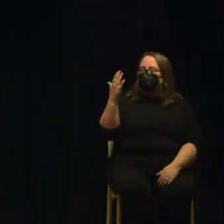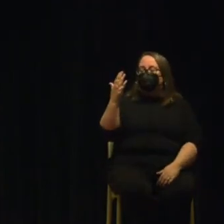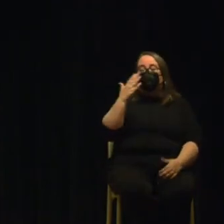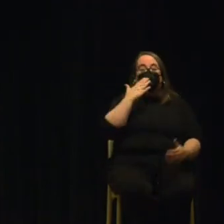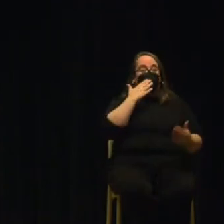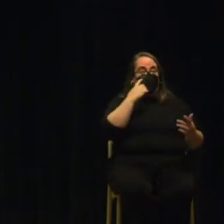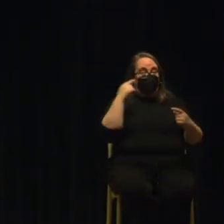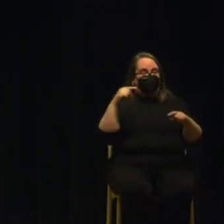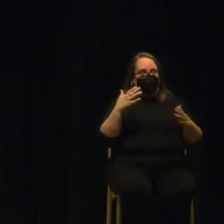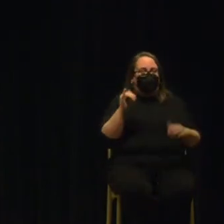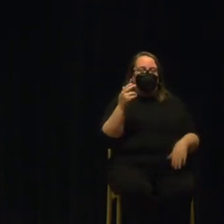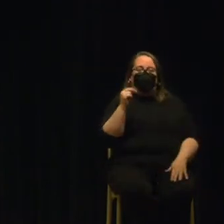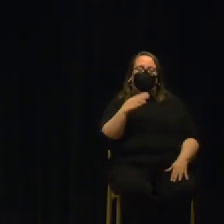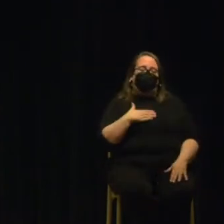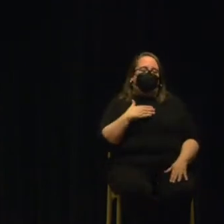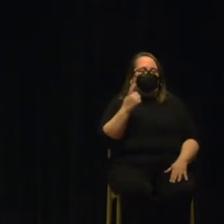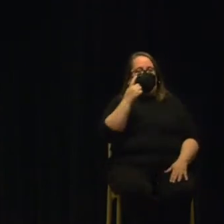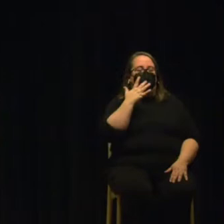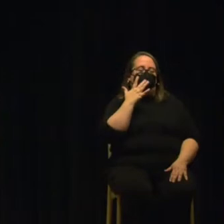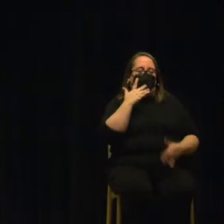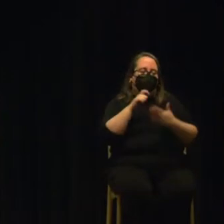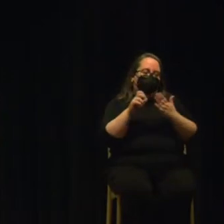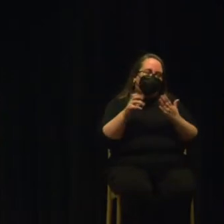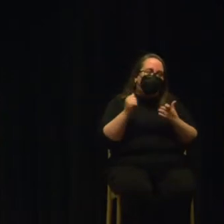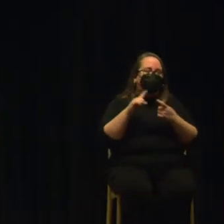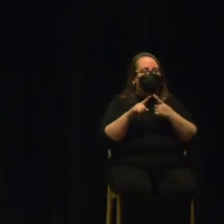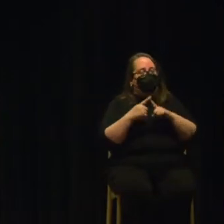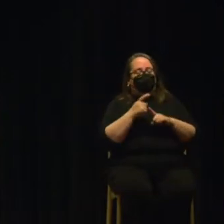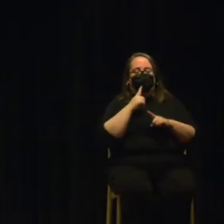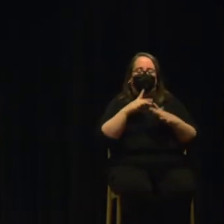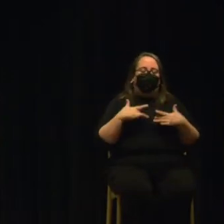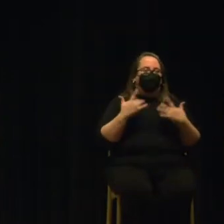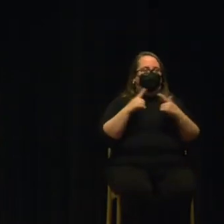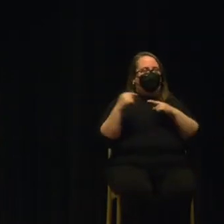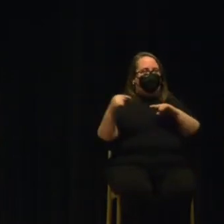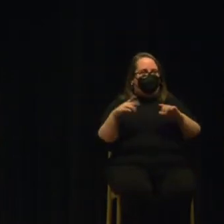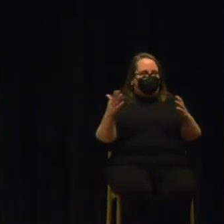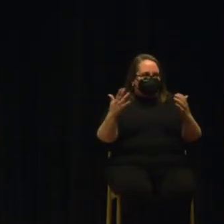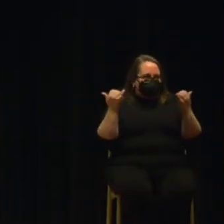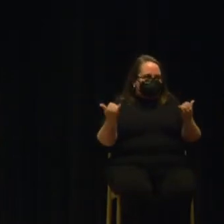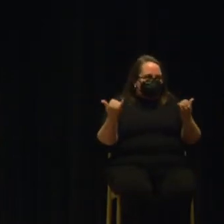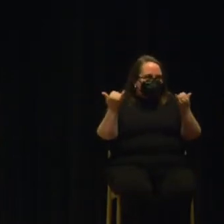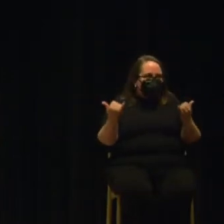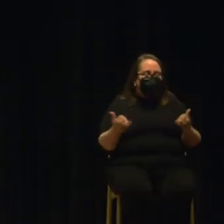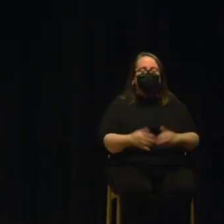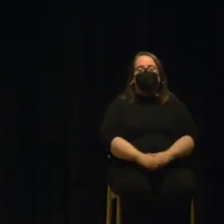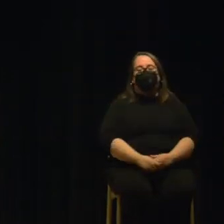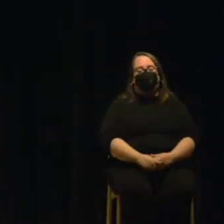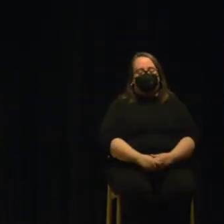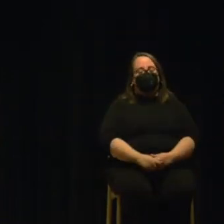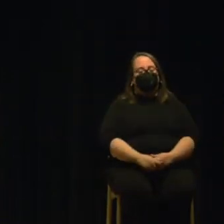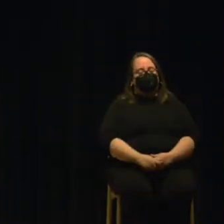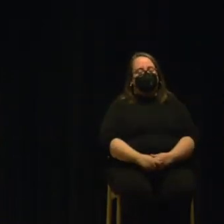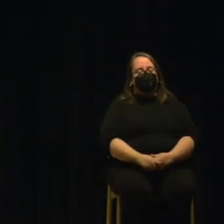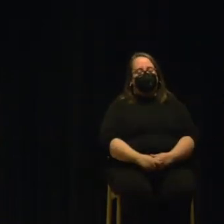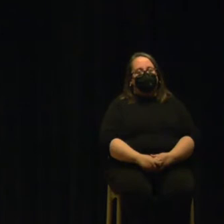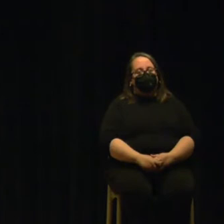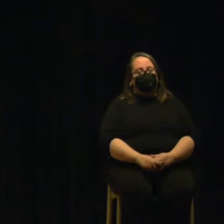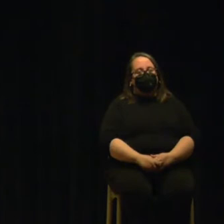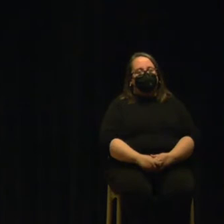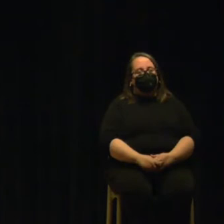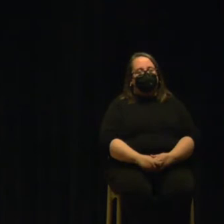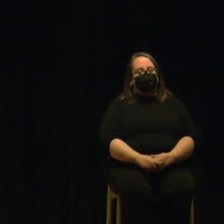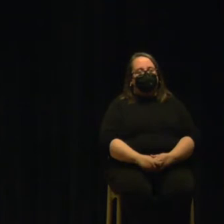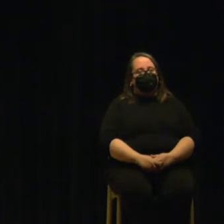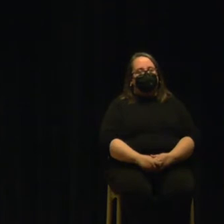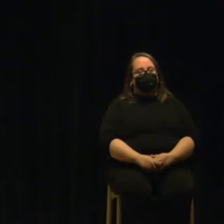here. Jason's one of my favorite writers and friends, so this is just a joy to be here at Pratt to do this work. I wanted